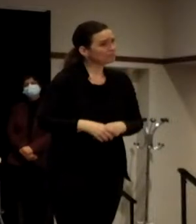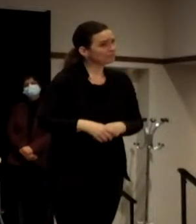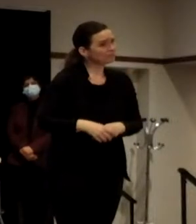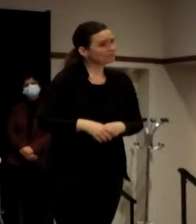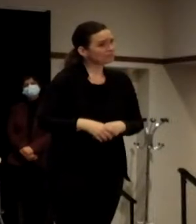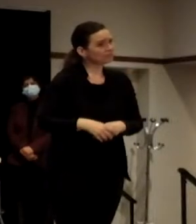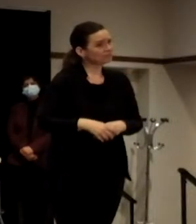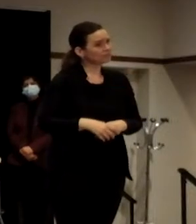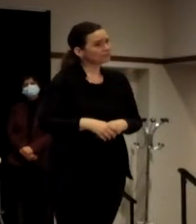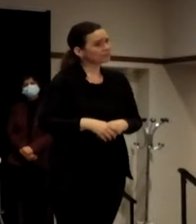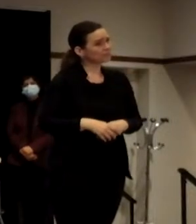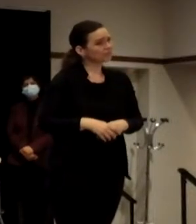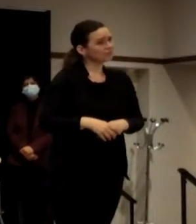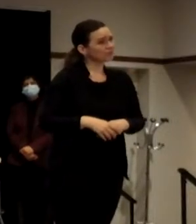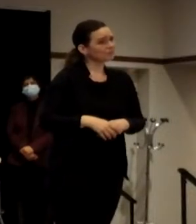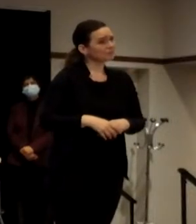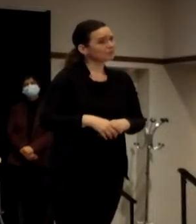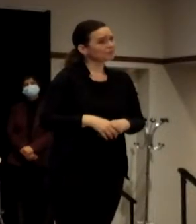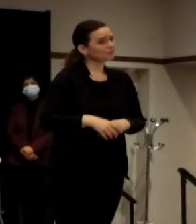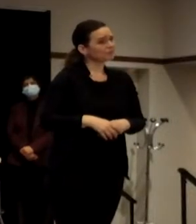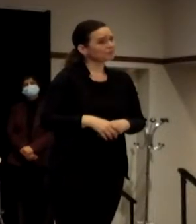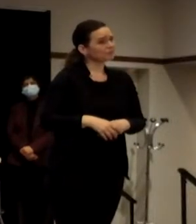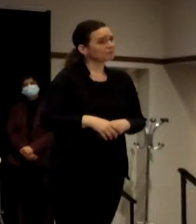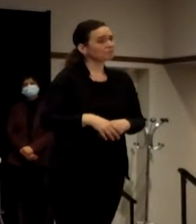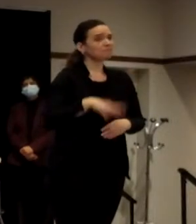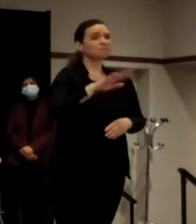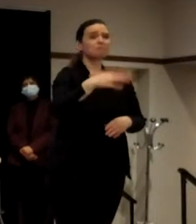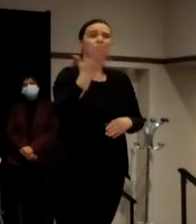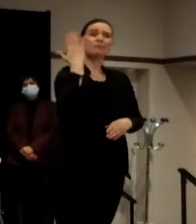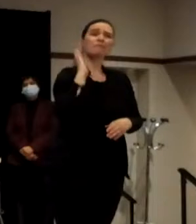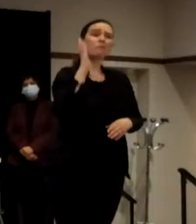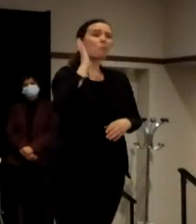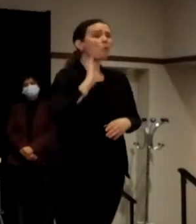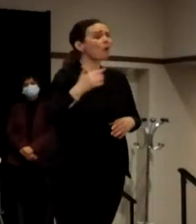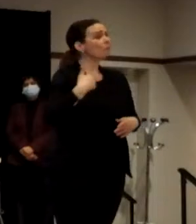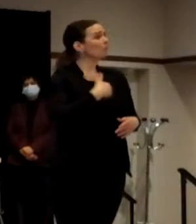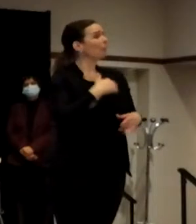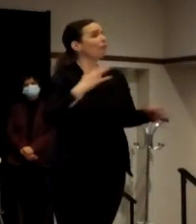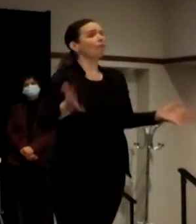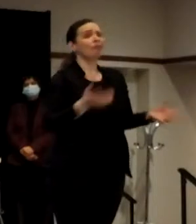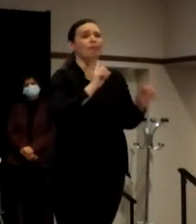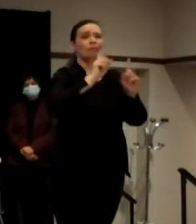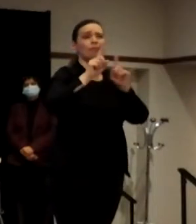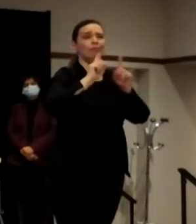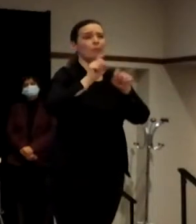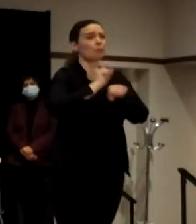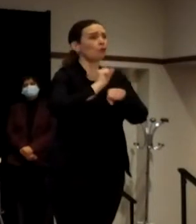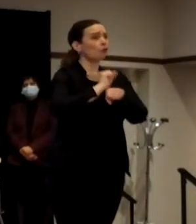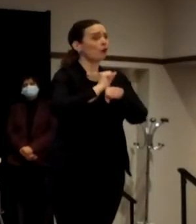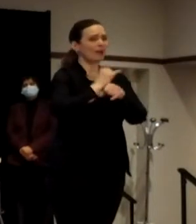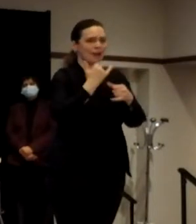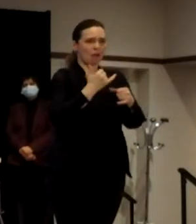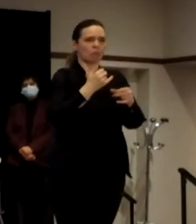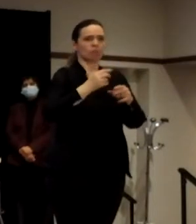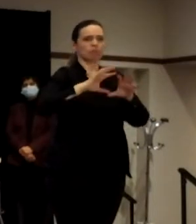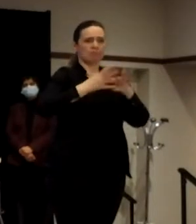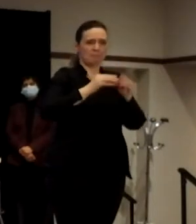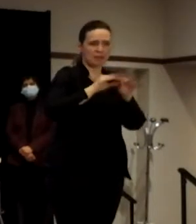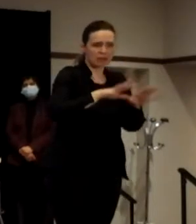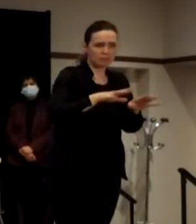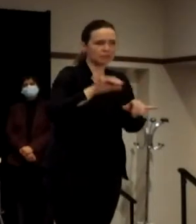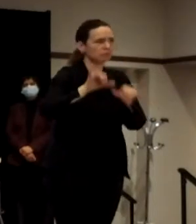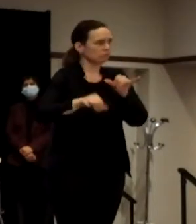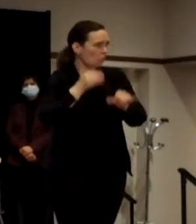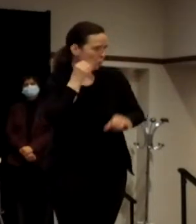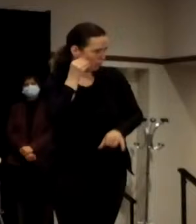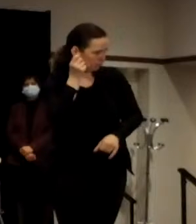pandemic. But that creates anxiety. So for this, you're going to have folks that are excited, but you're going to have members of the workforce that are anxious. So we need to